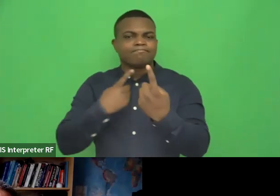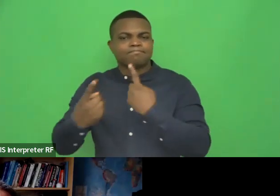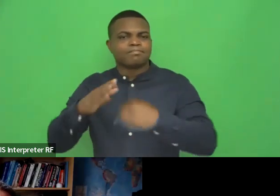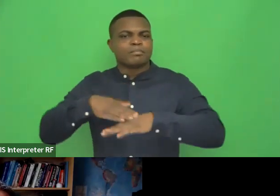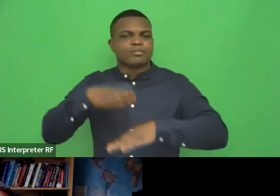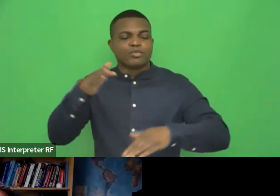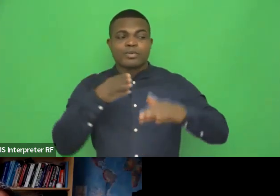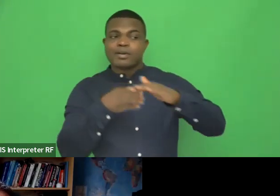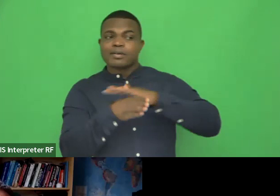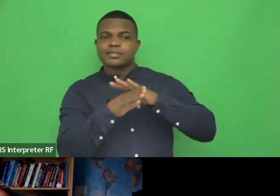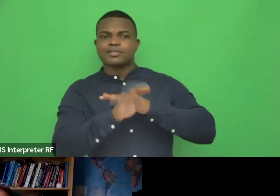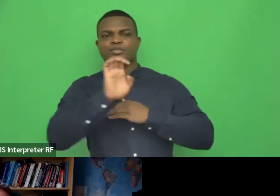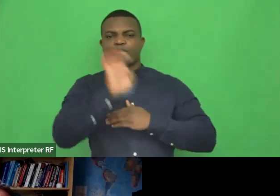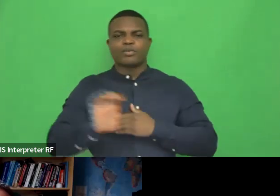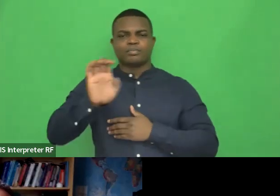that's